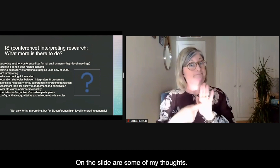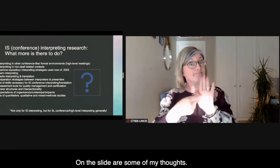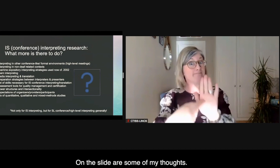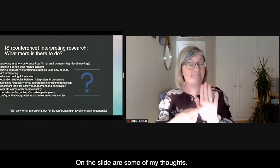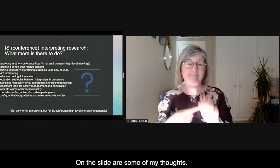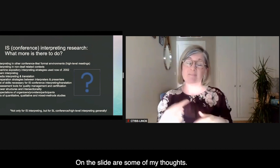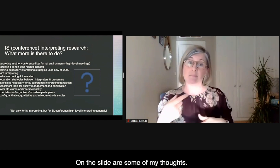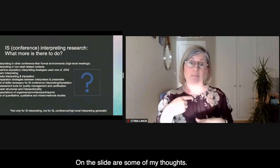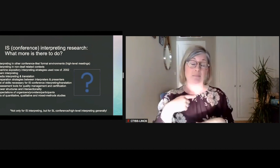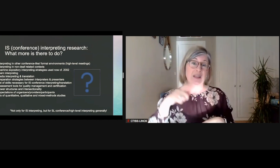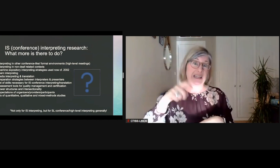thoughts.